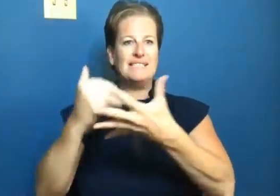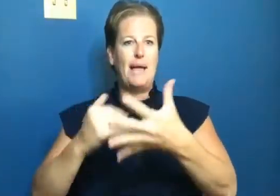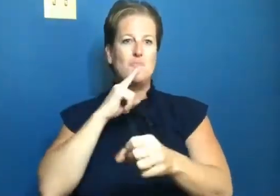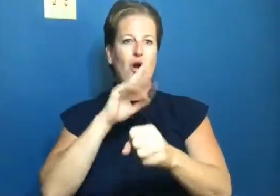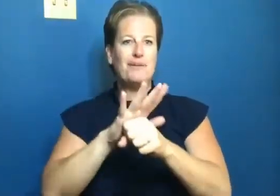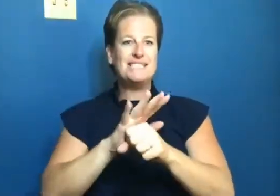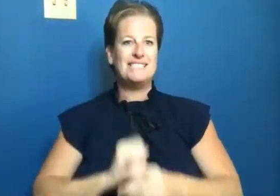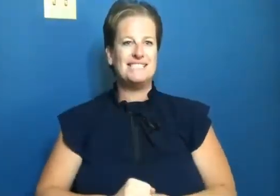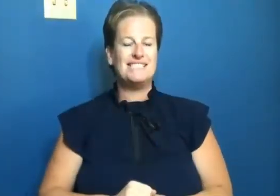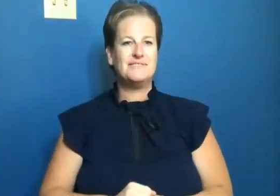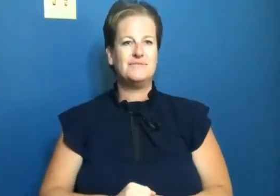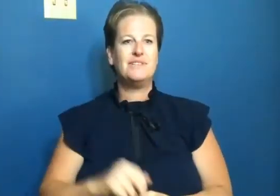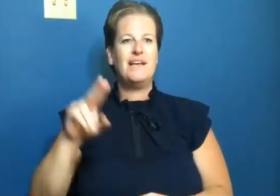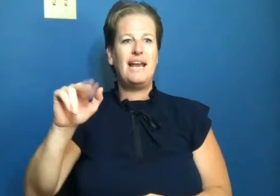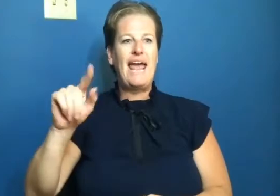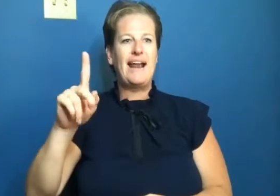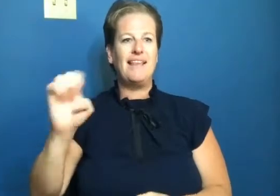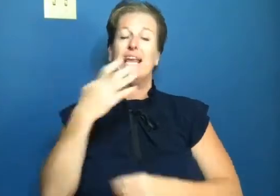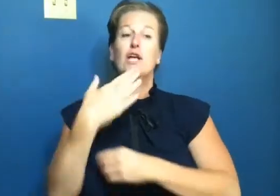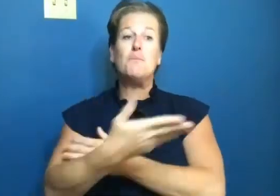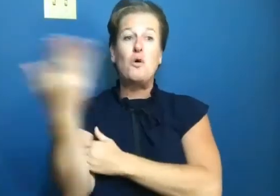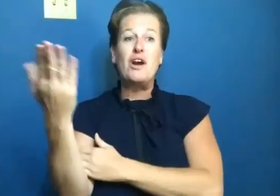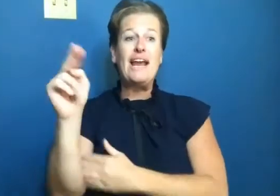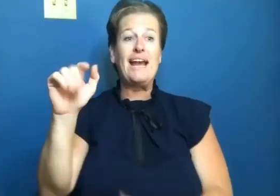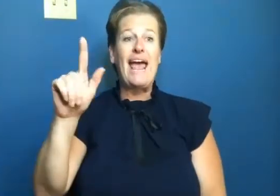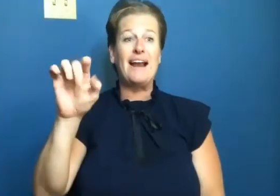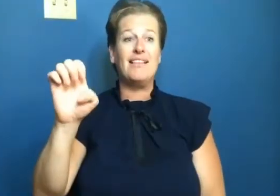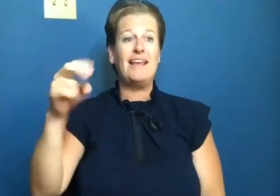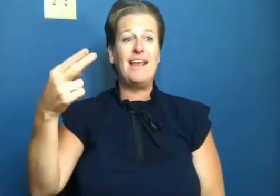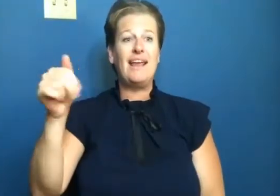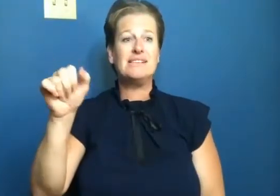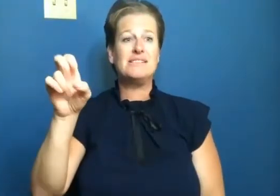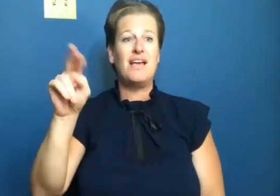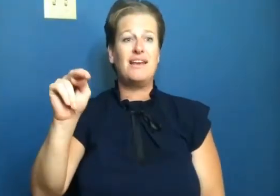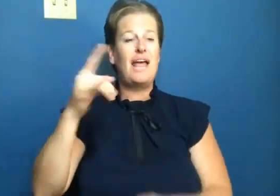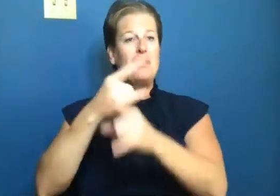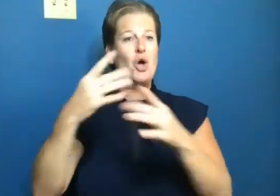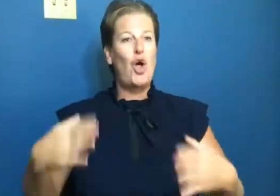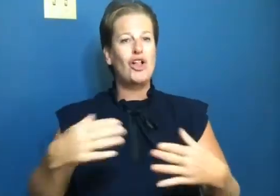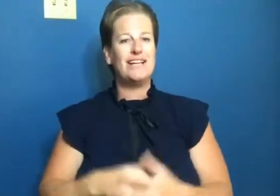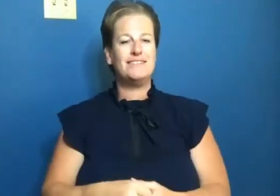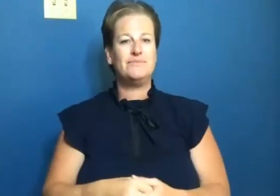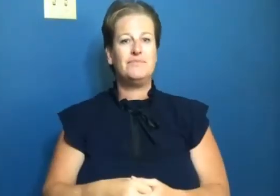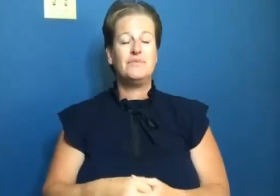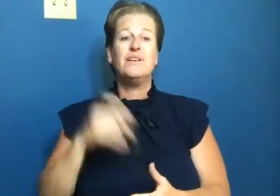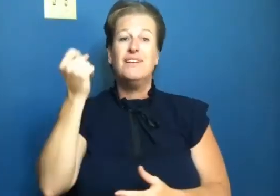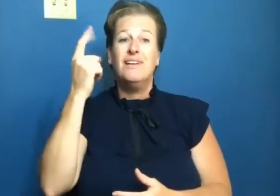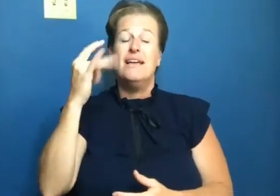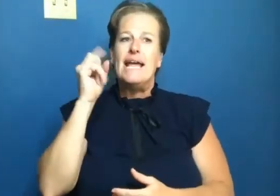Good morning. My name is Natalie Hanson and I'm an alcoholic. If we are painstaking about this